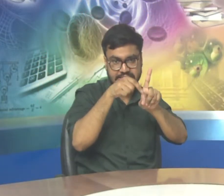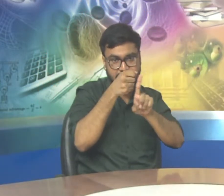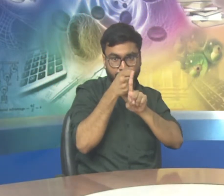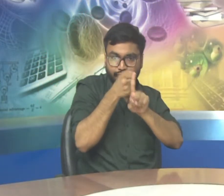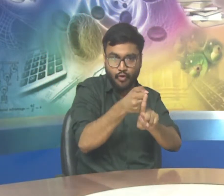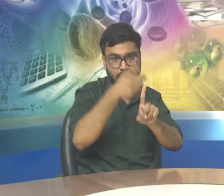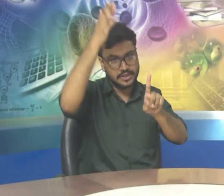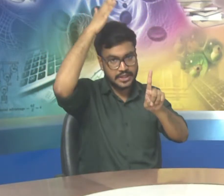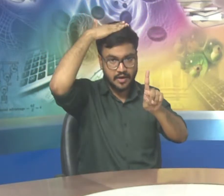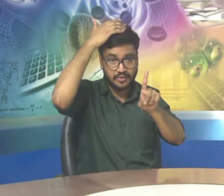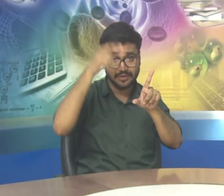been up,